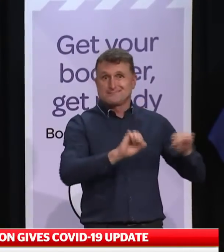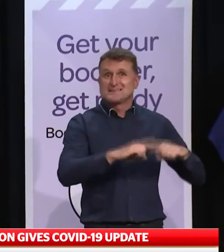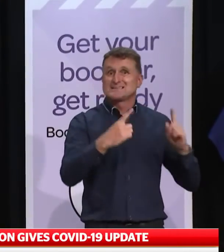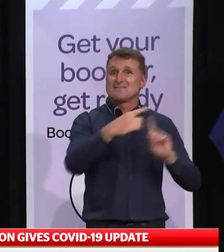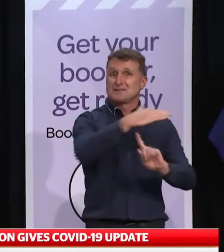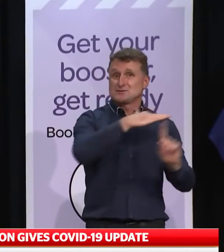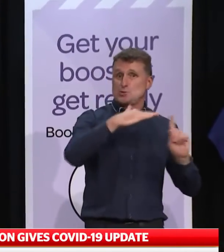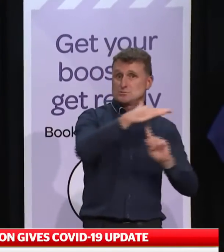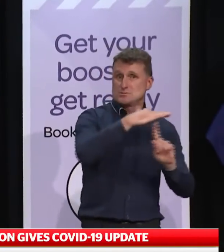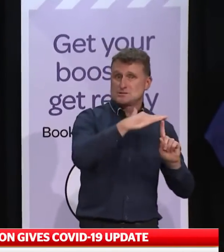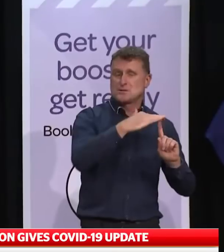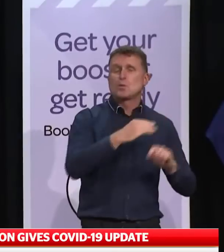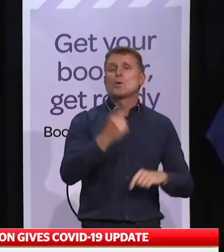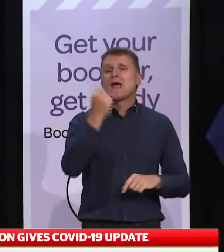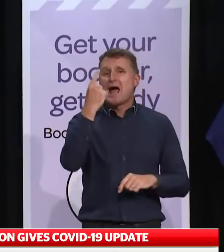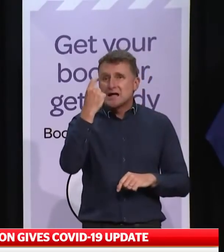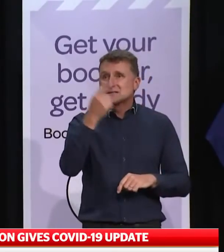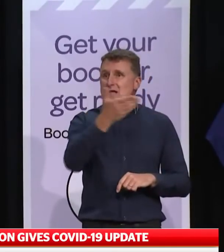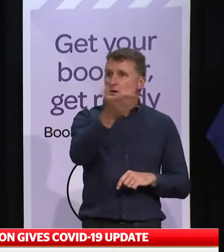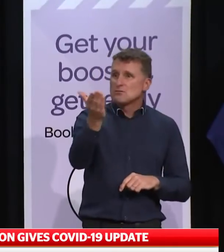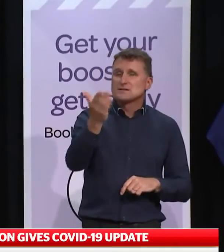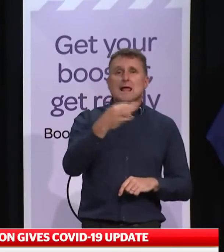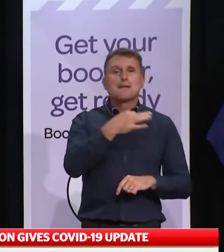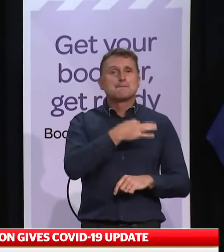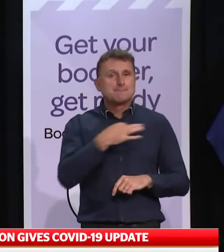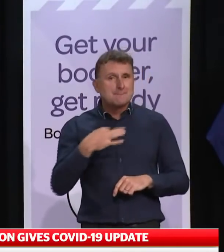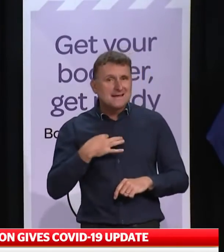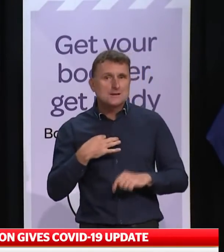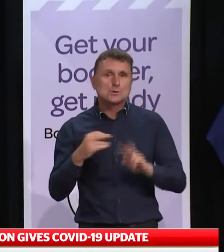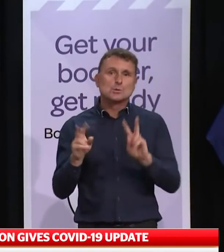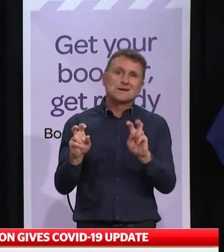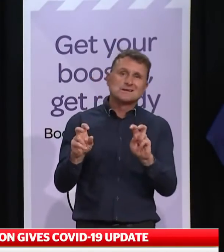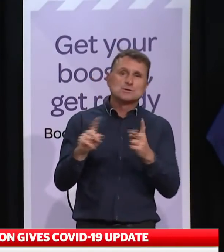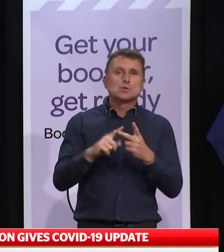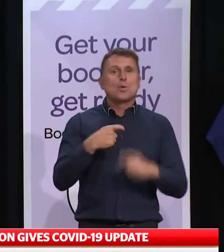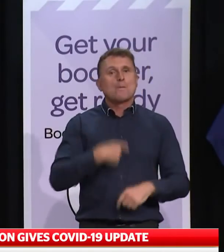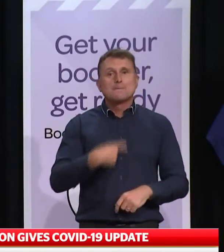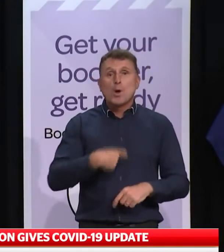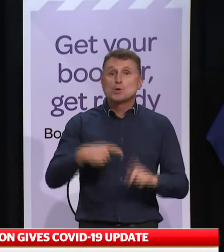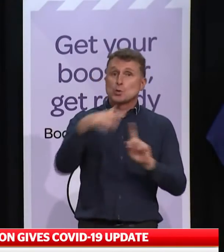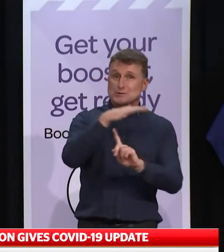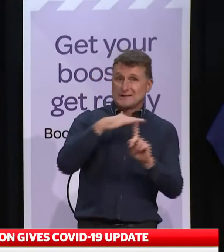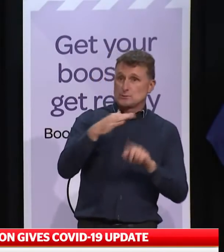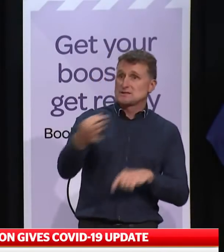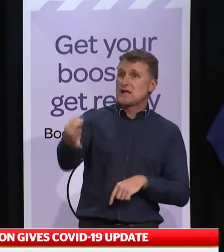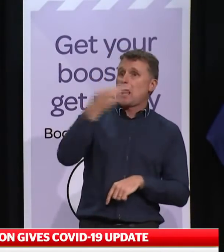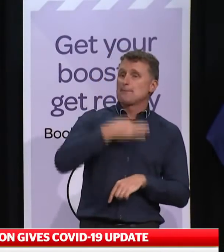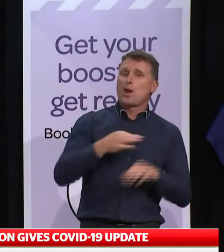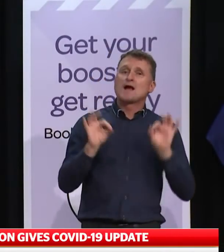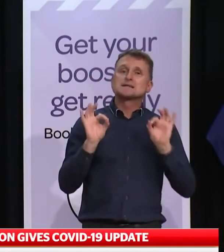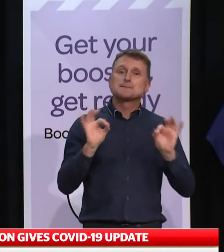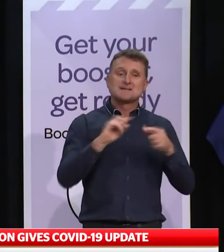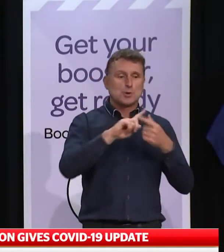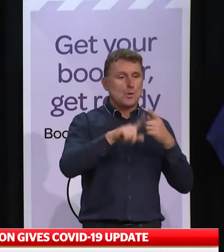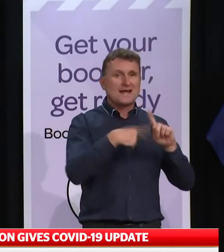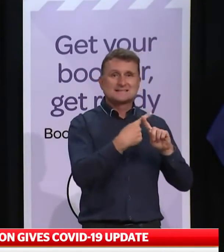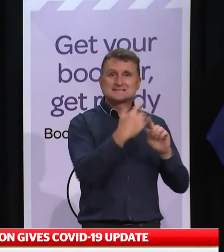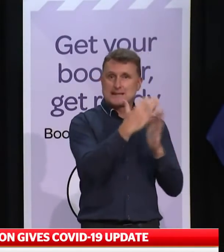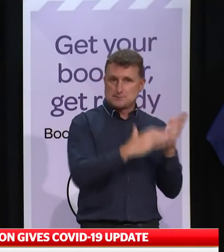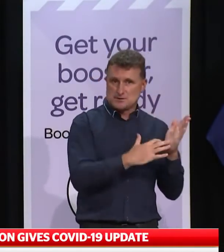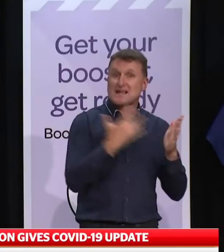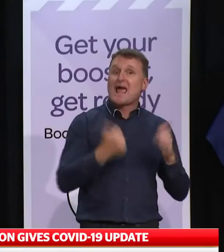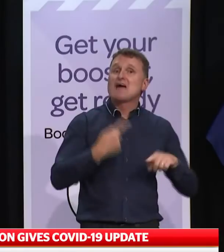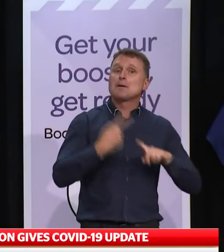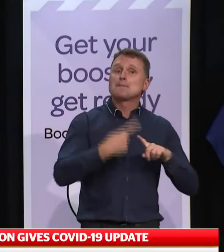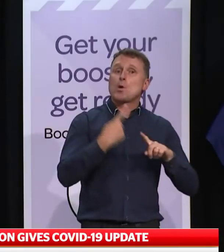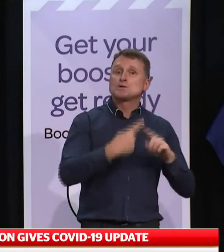have an understanding that there are medical situations, there are personal situations that need exemptions, we have emergency allocations. Then